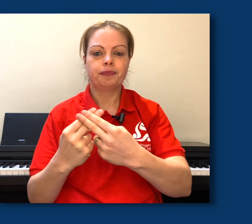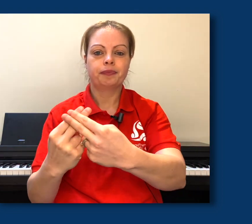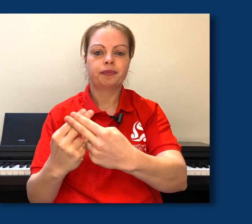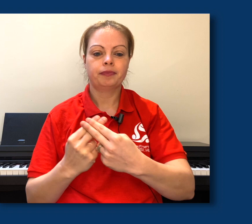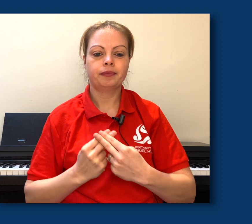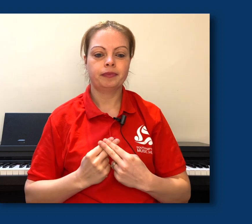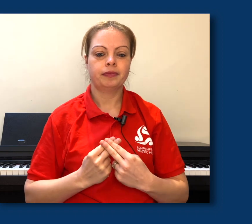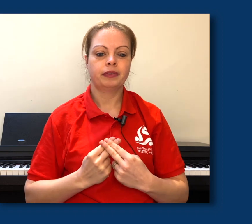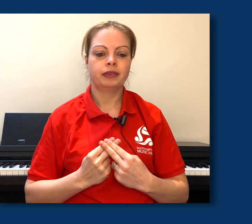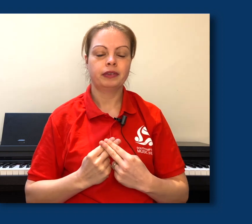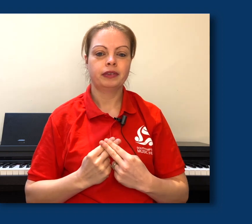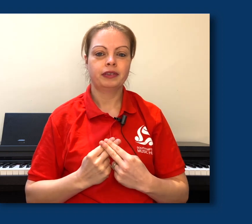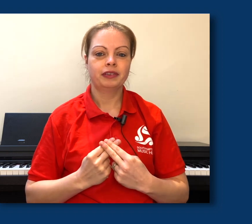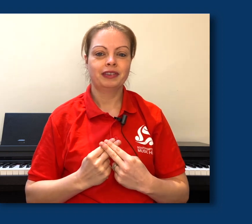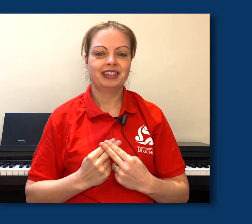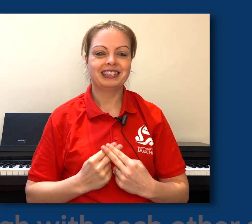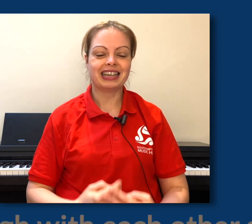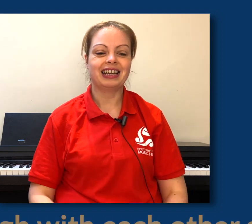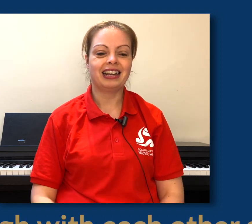together.